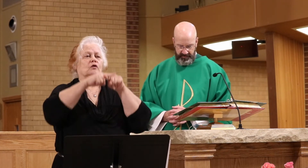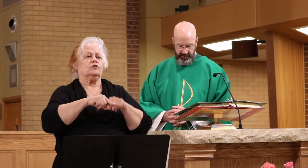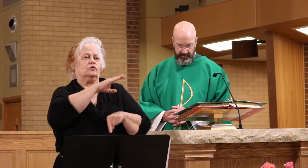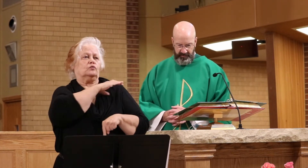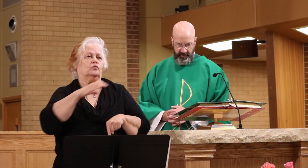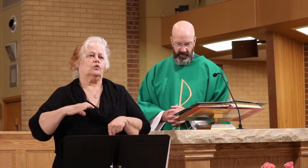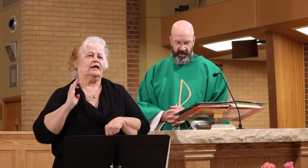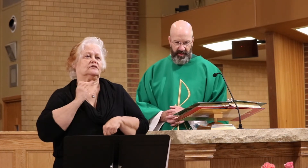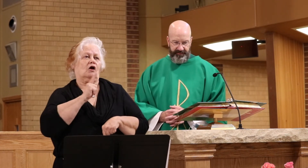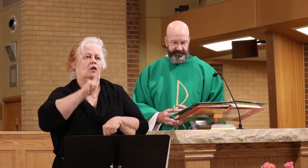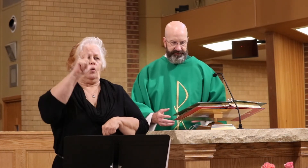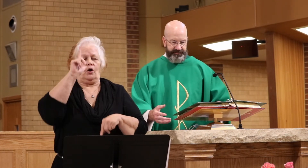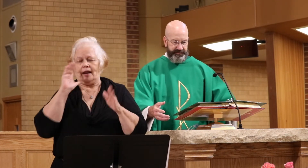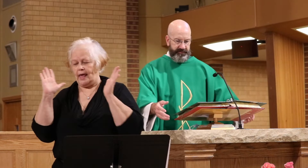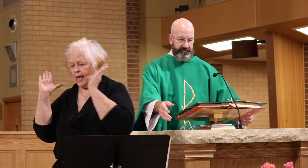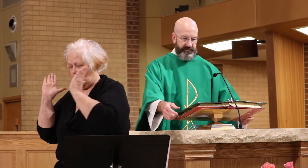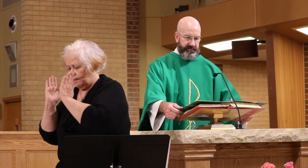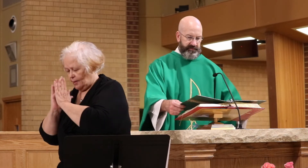our Lord.